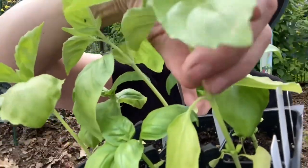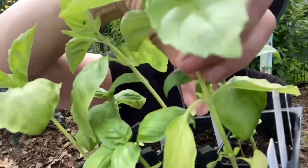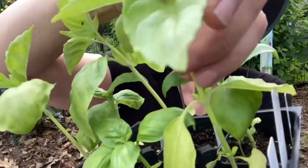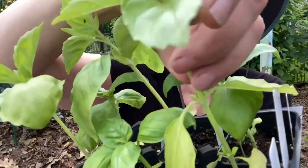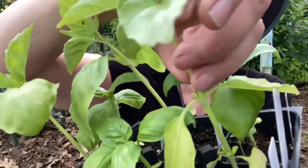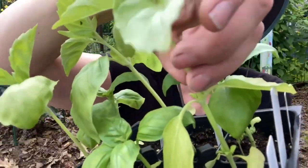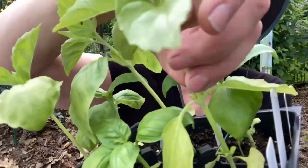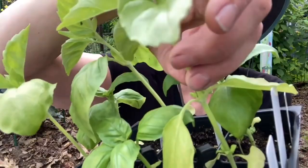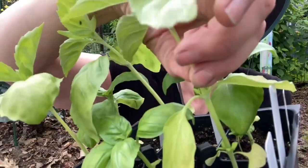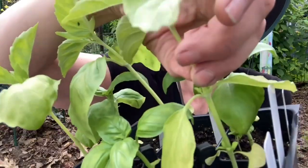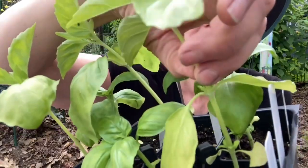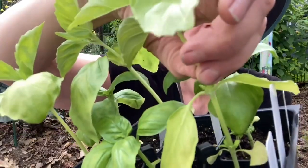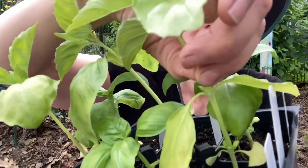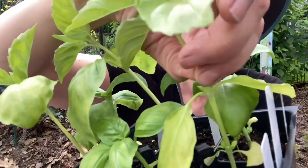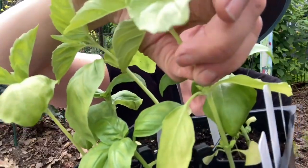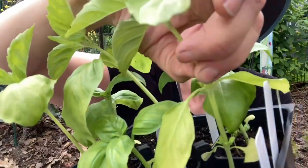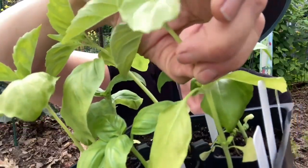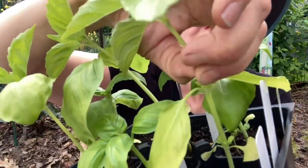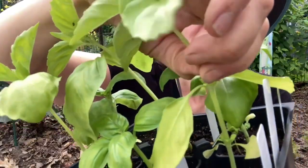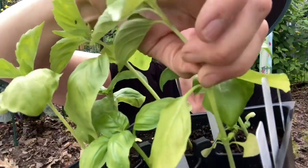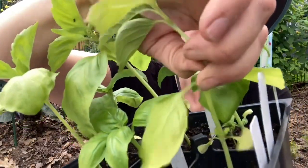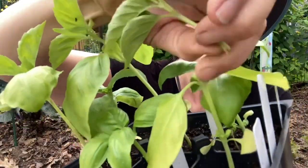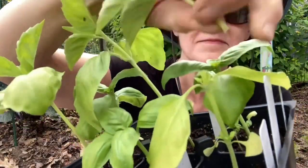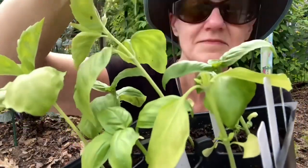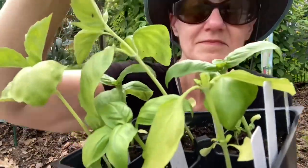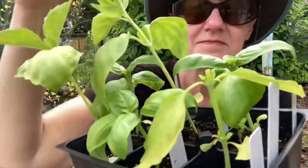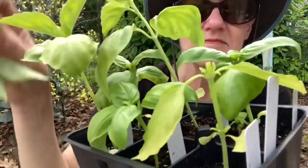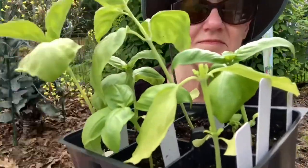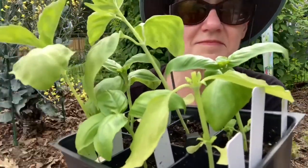So go ahead and pinch right above that.